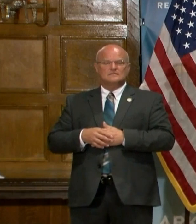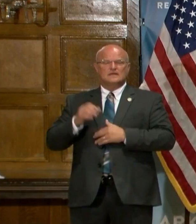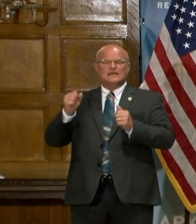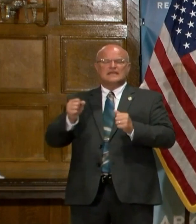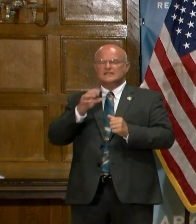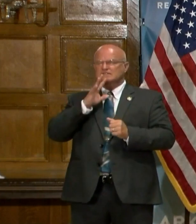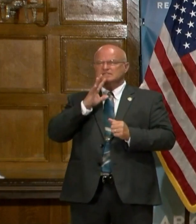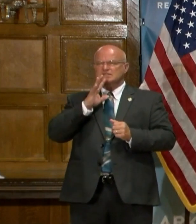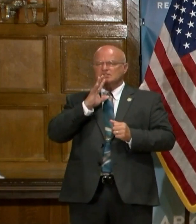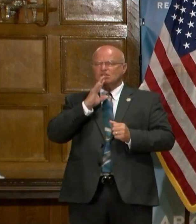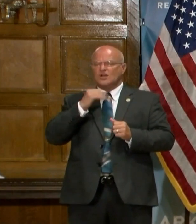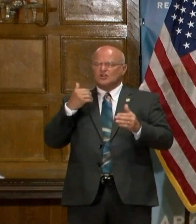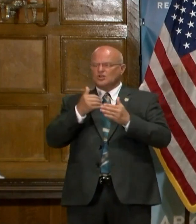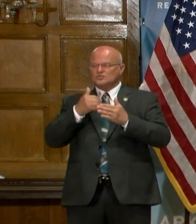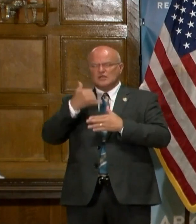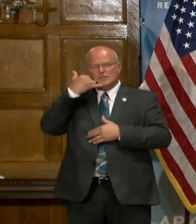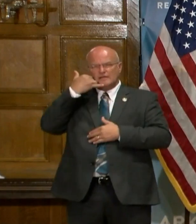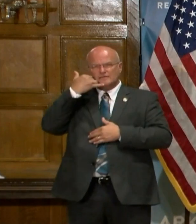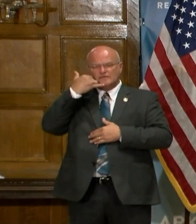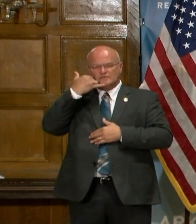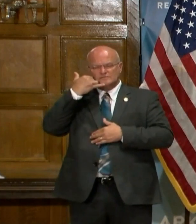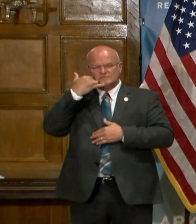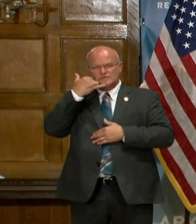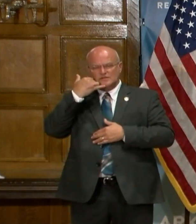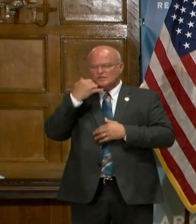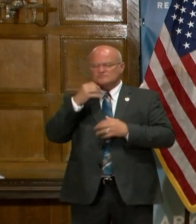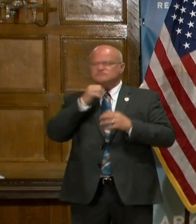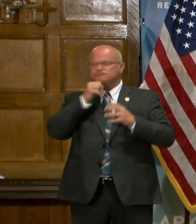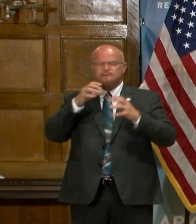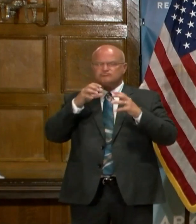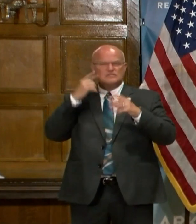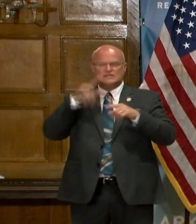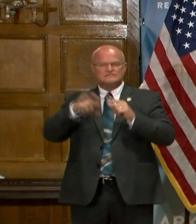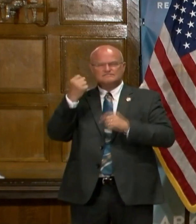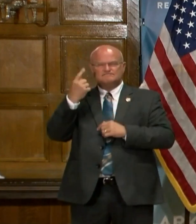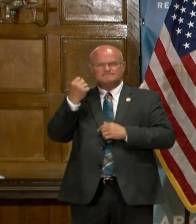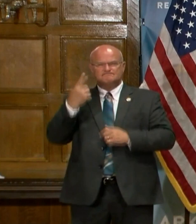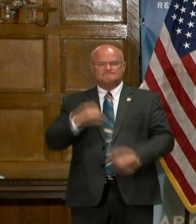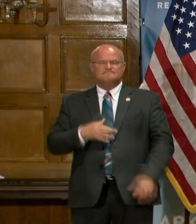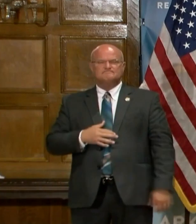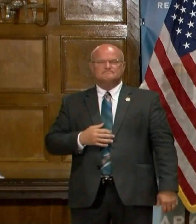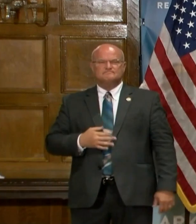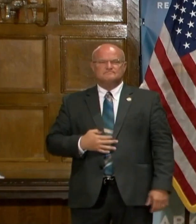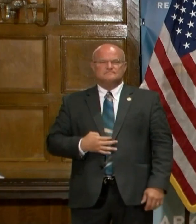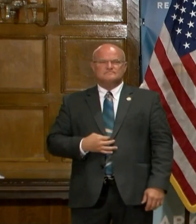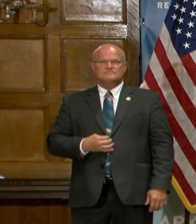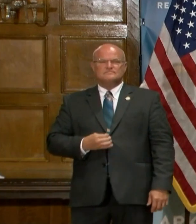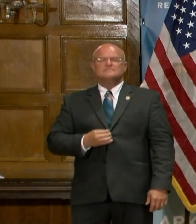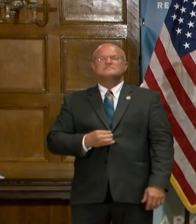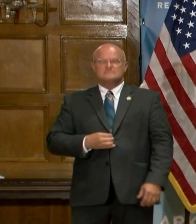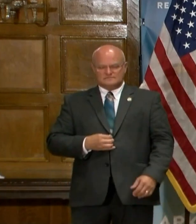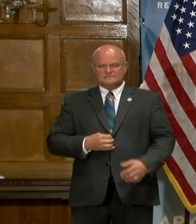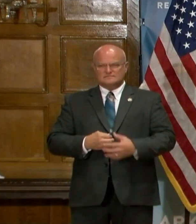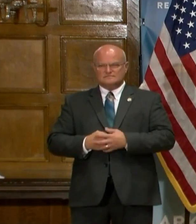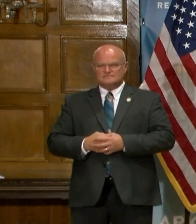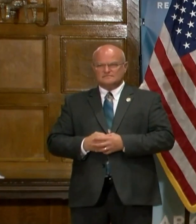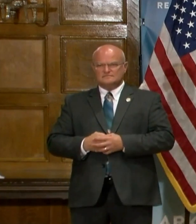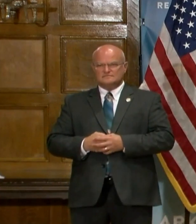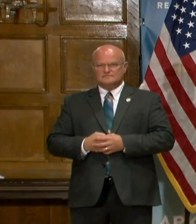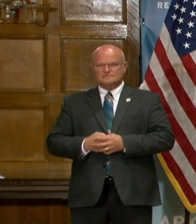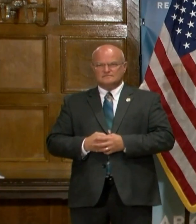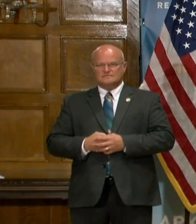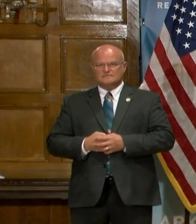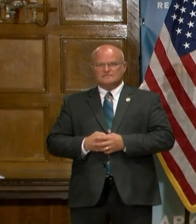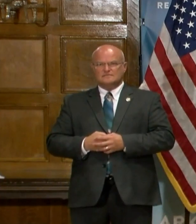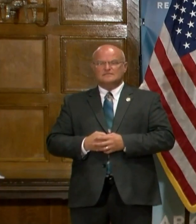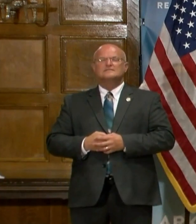can you see if you can speak closer to the mic? You're just breaking up a little bit. I apologize, sir. I'll try and see. Hopefully that makes it